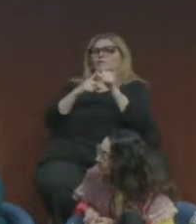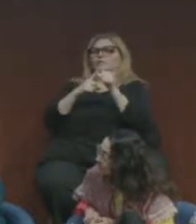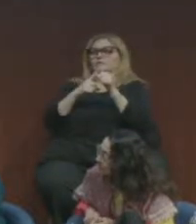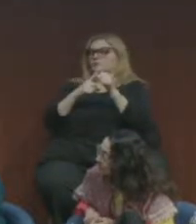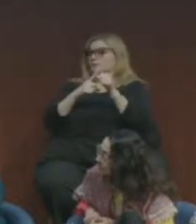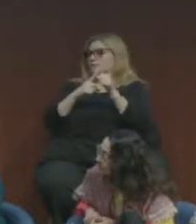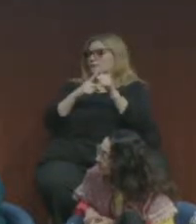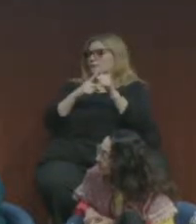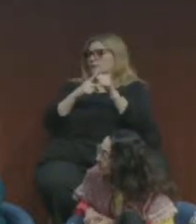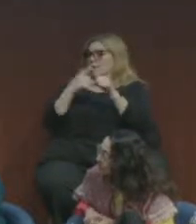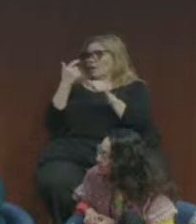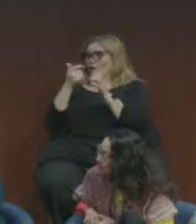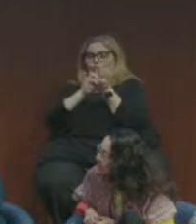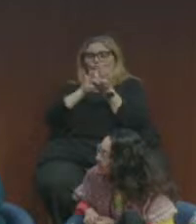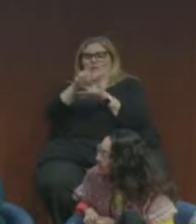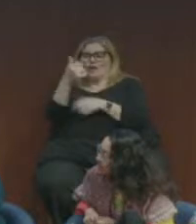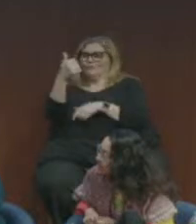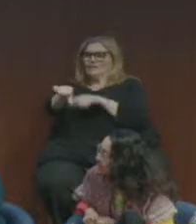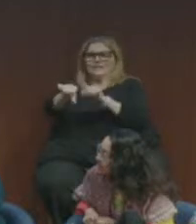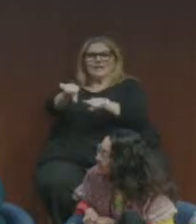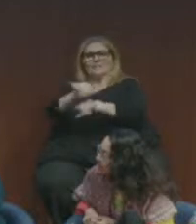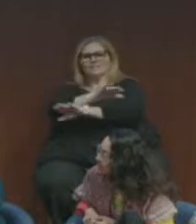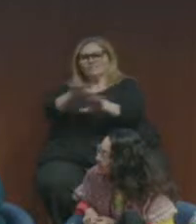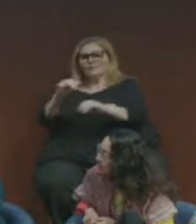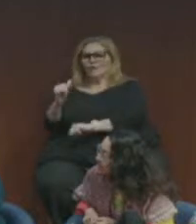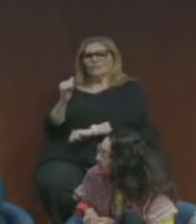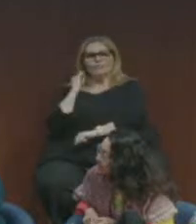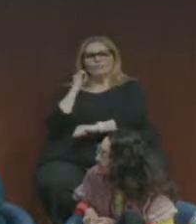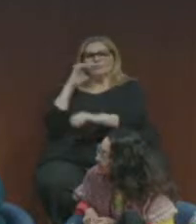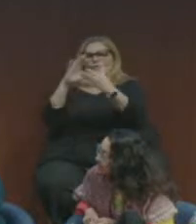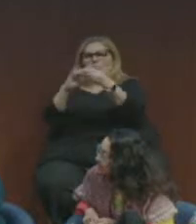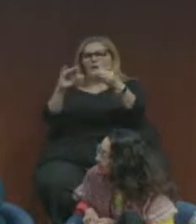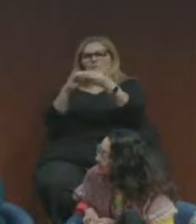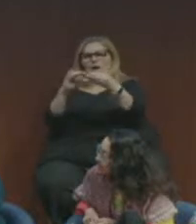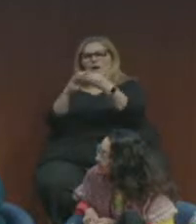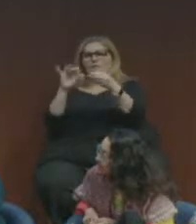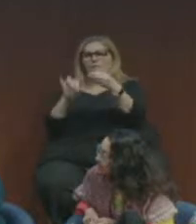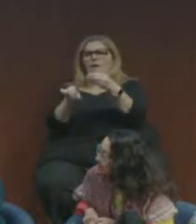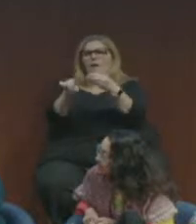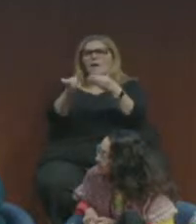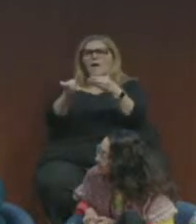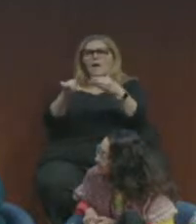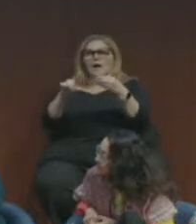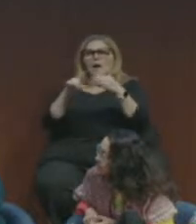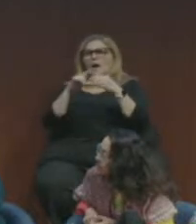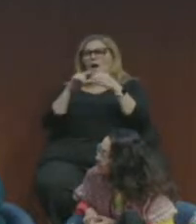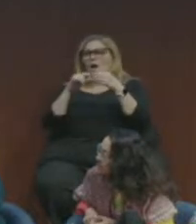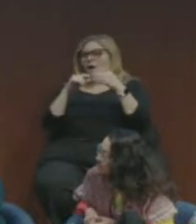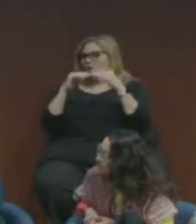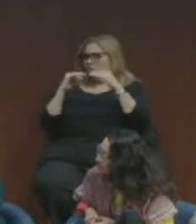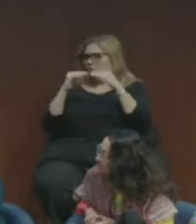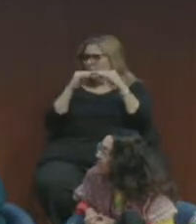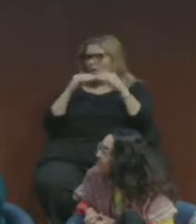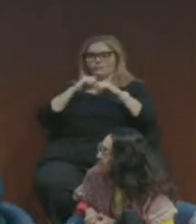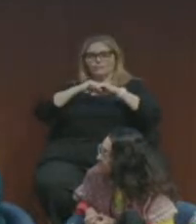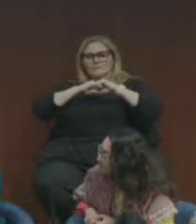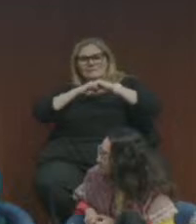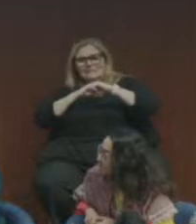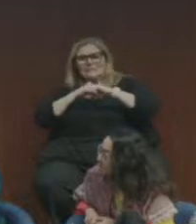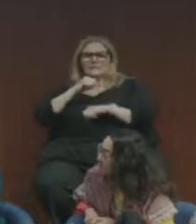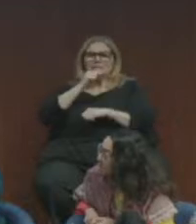a rejection and a refusal of the narrative of heroism, resilience,